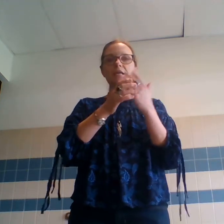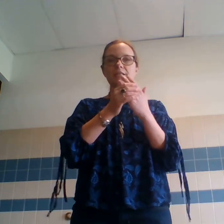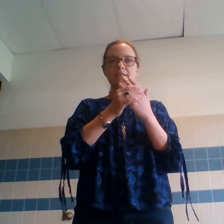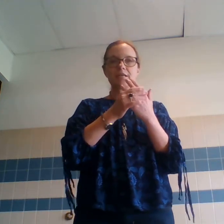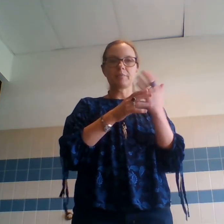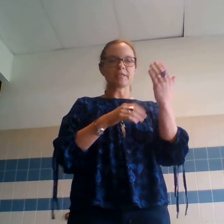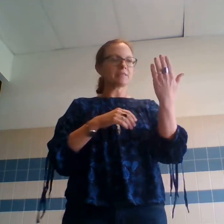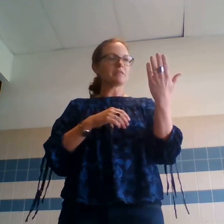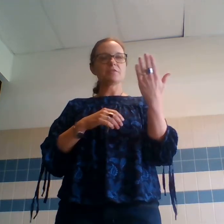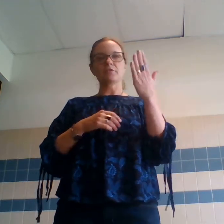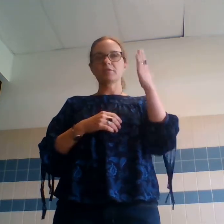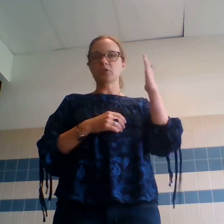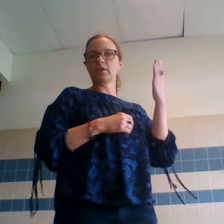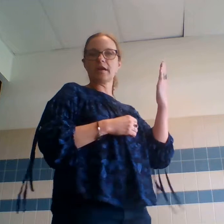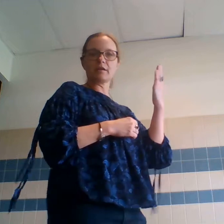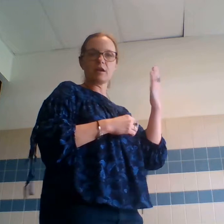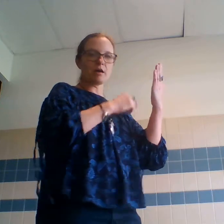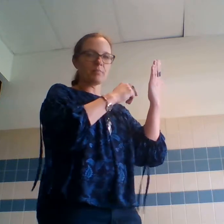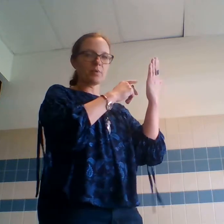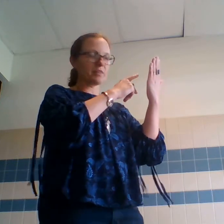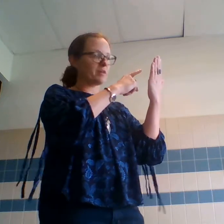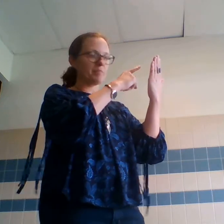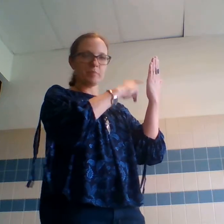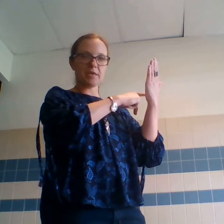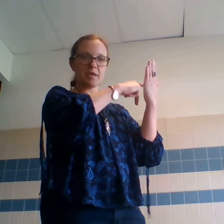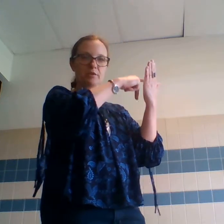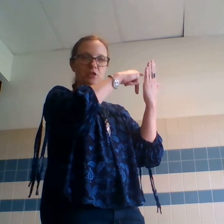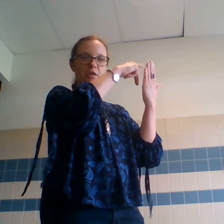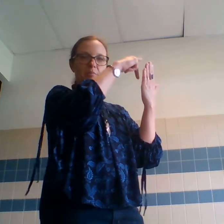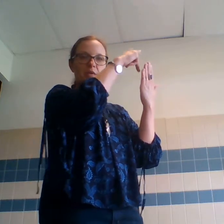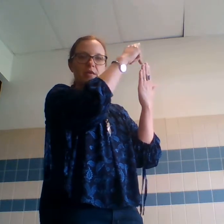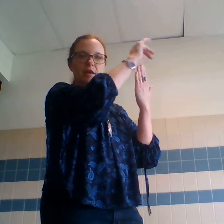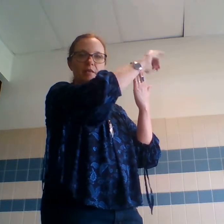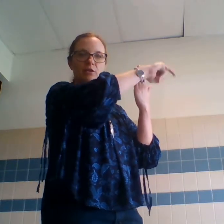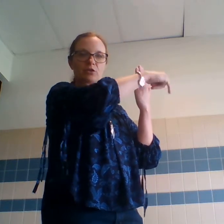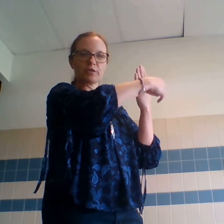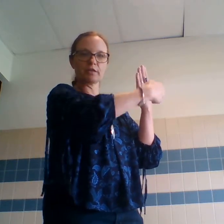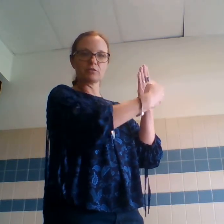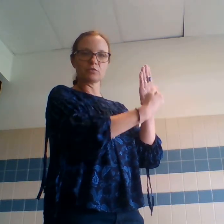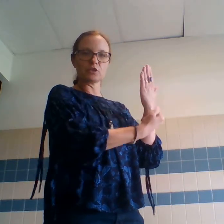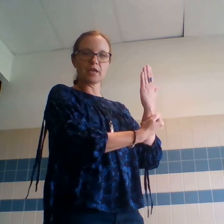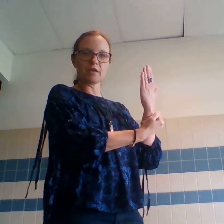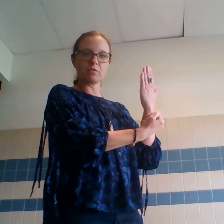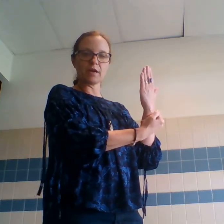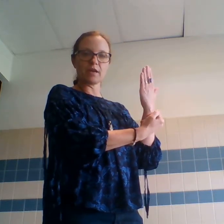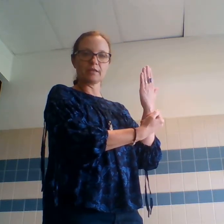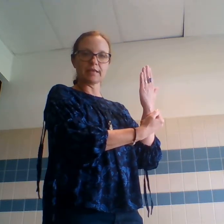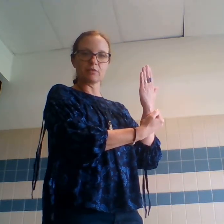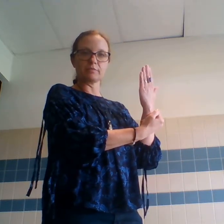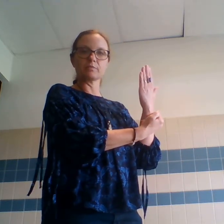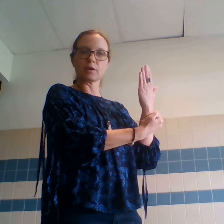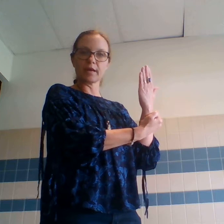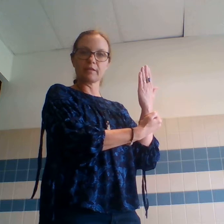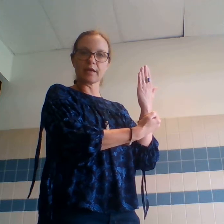it gets a little easier. So again, up with the P hand shape, and then you turn it into a J on the way down. All right,